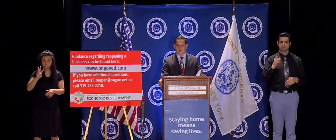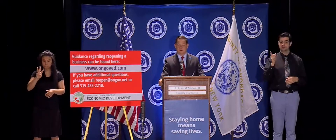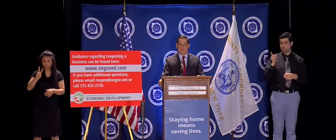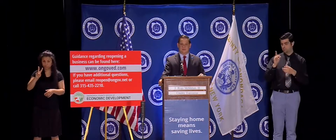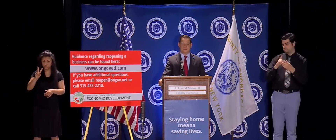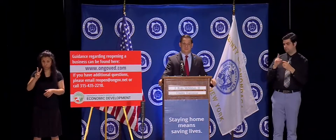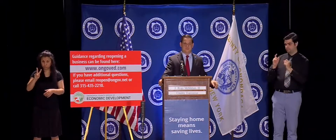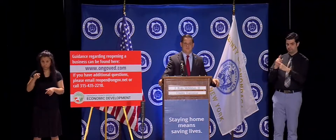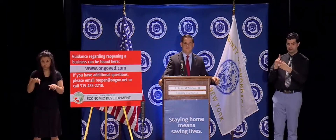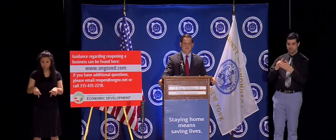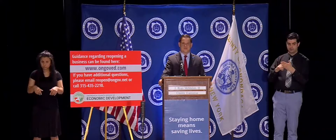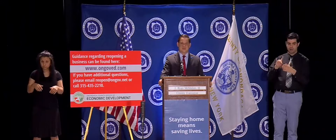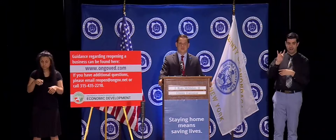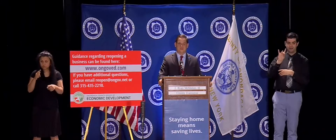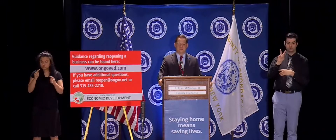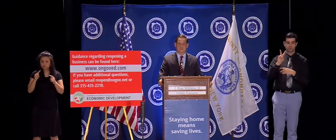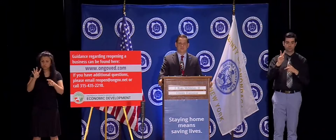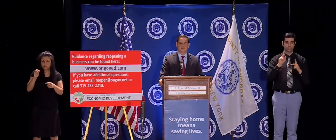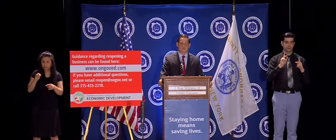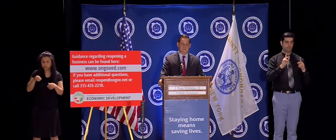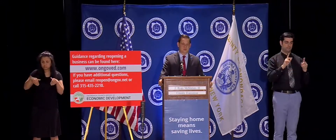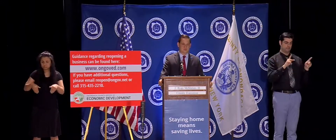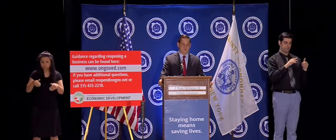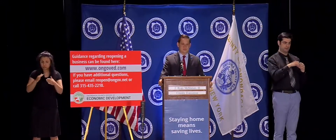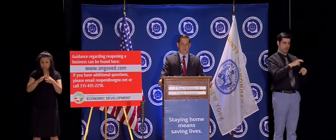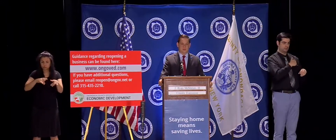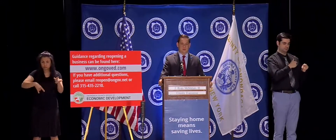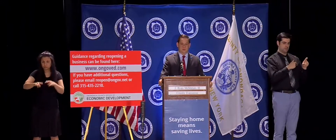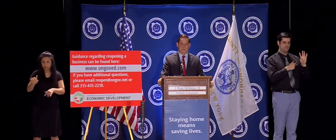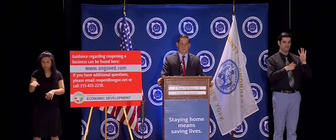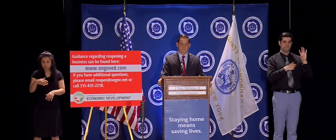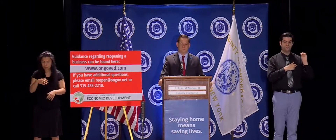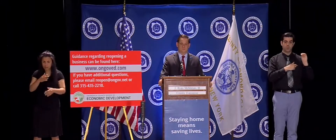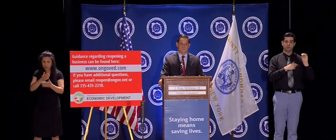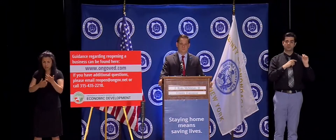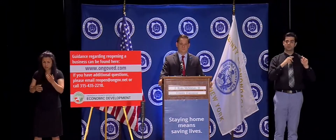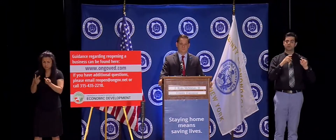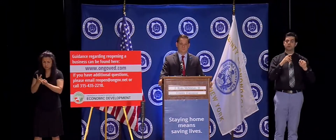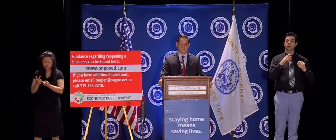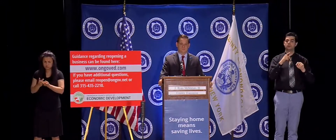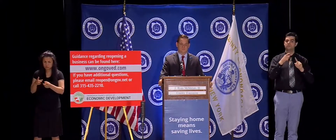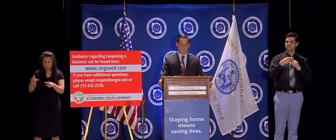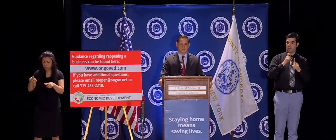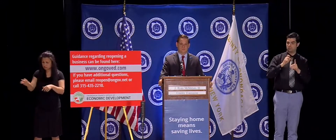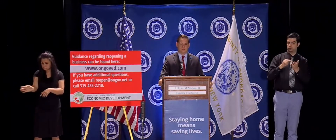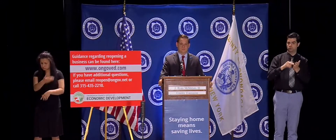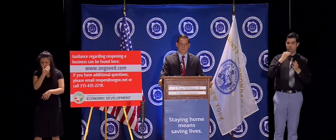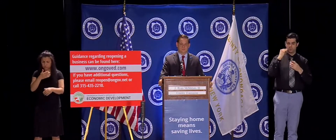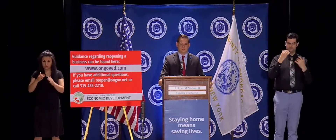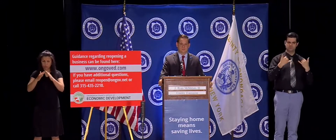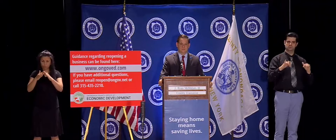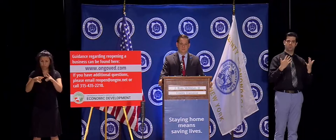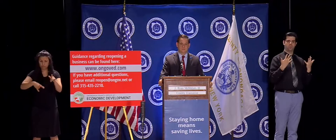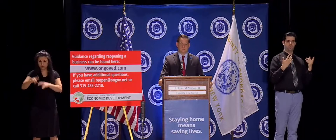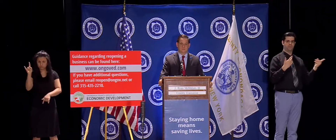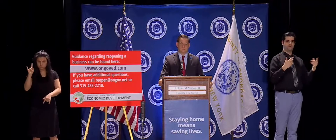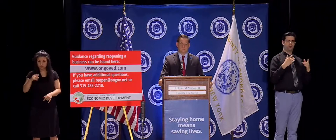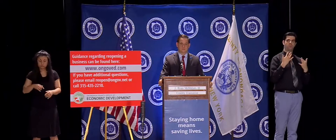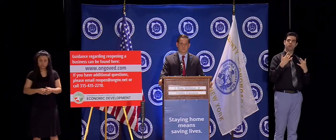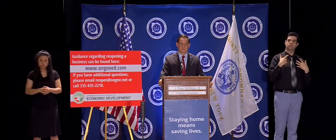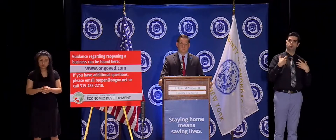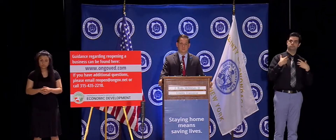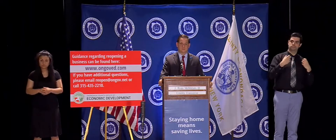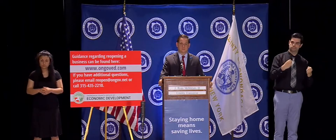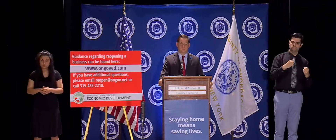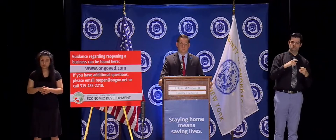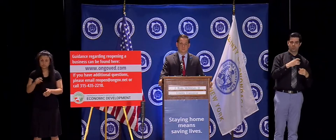discharged. So about half, you would argue, don't belong in a hospital right now. Absolutely. I've had a nursing home medical